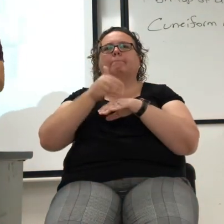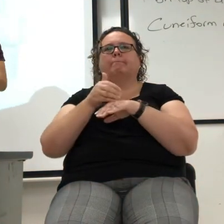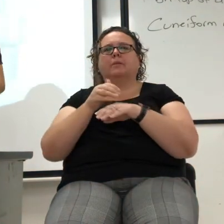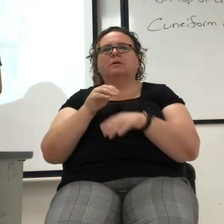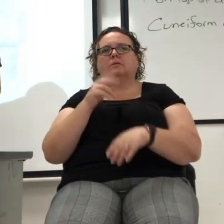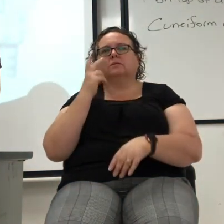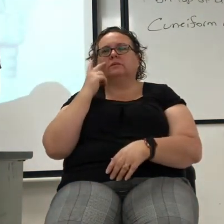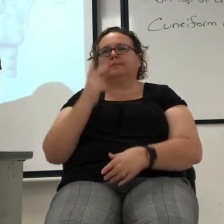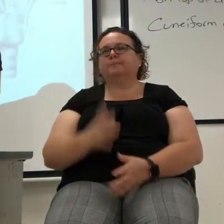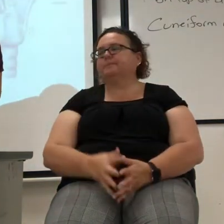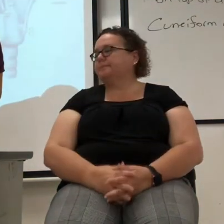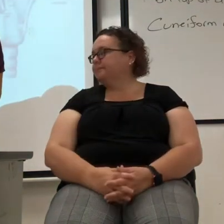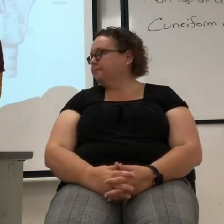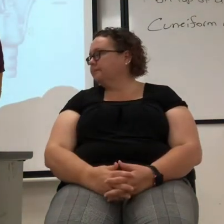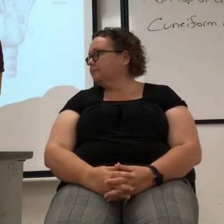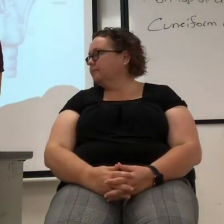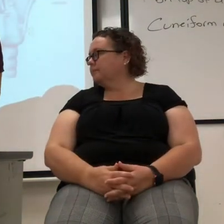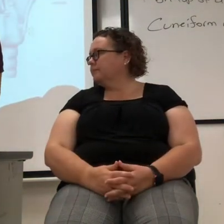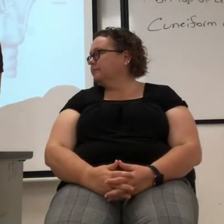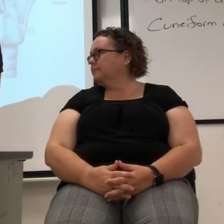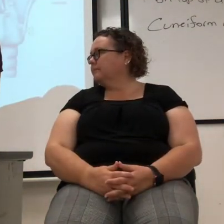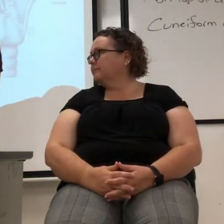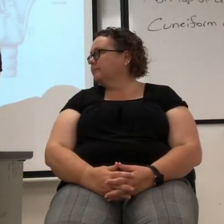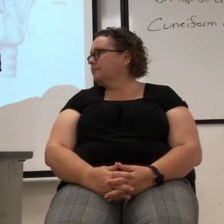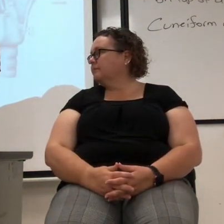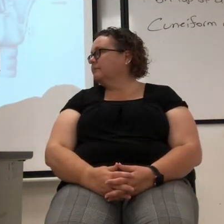Get the rest of my pens.